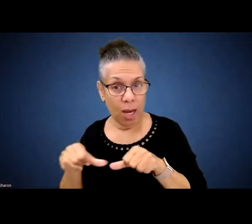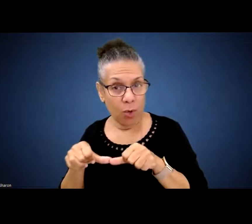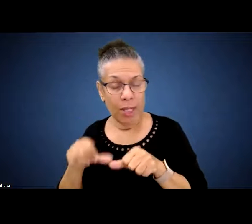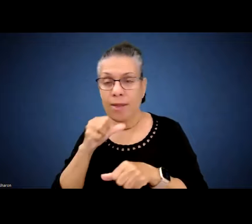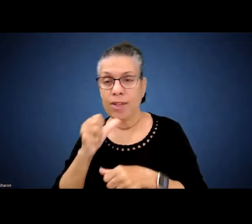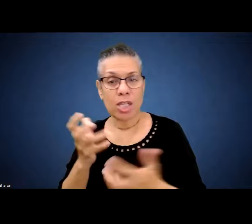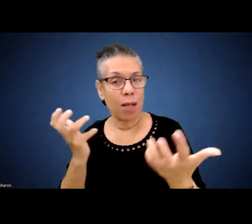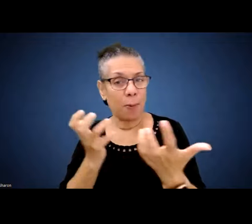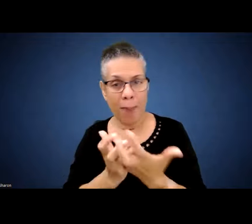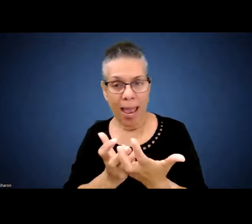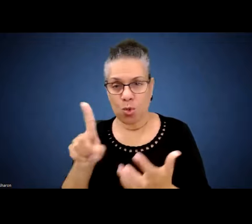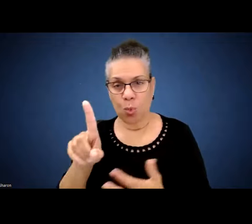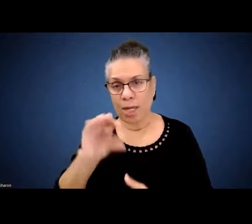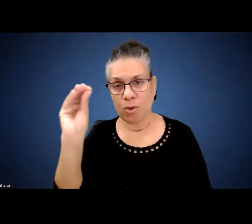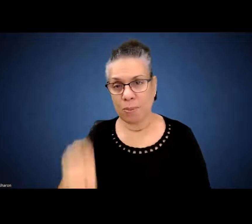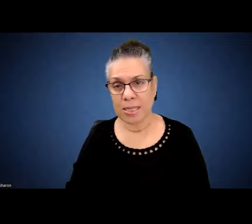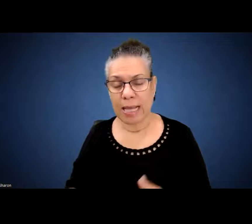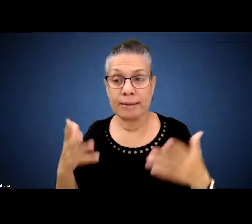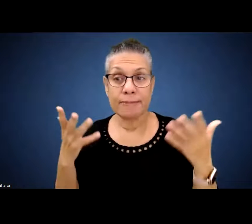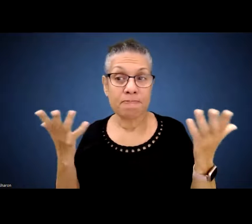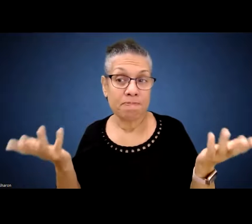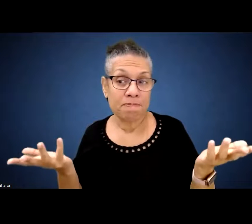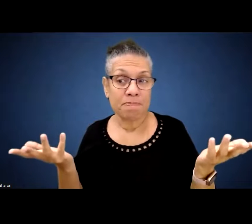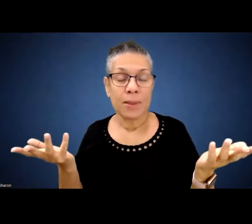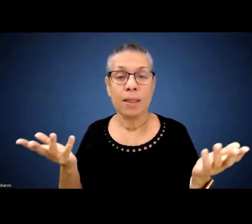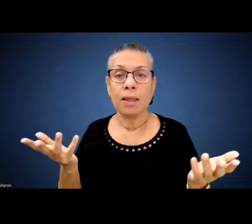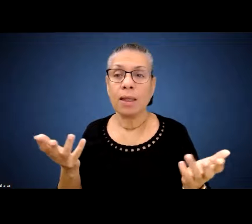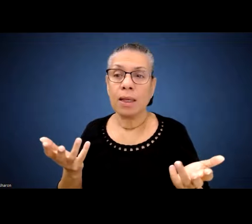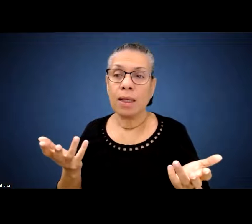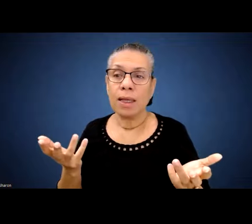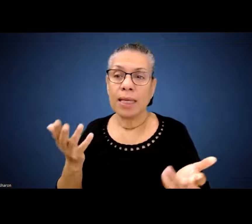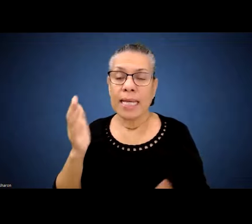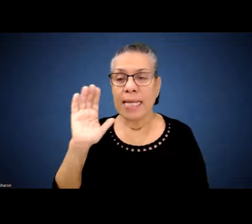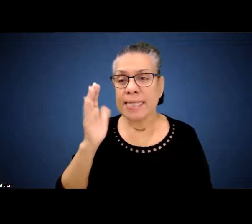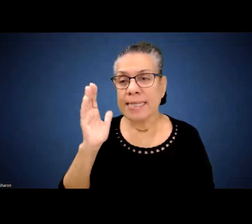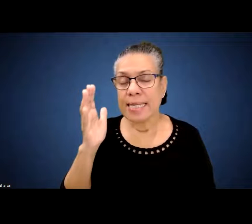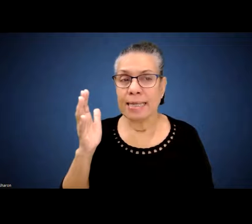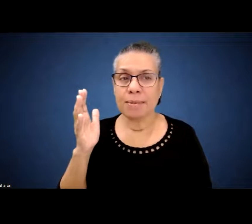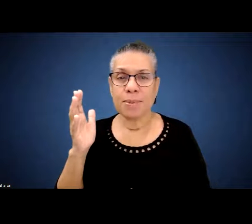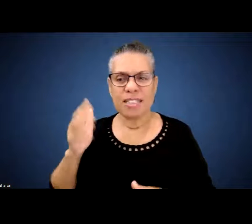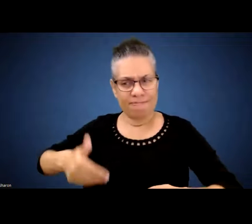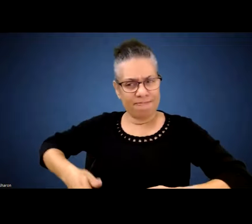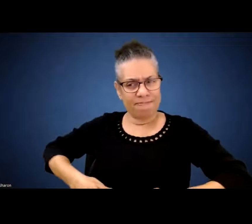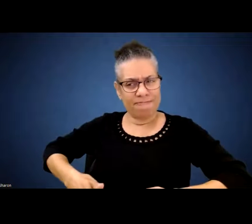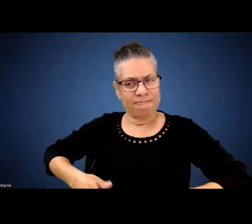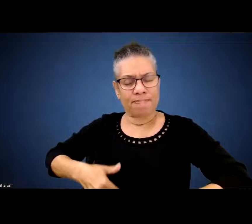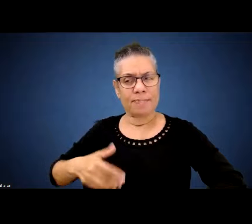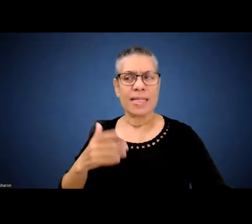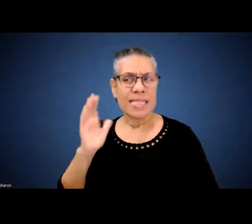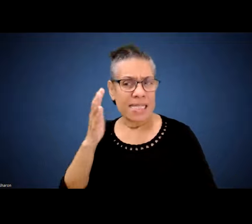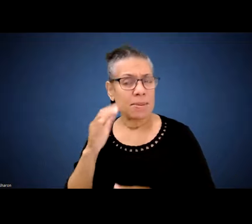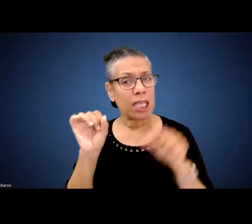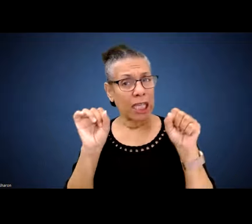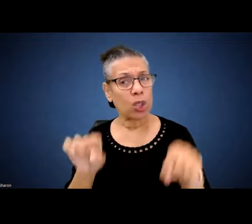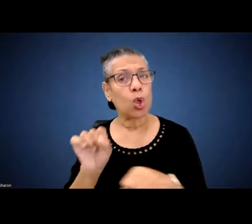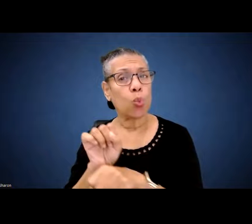up exactly. But it just seems intuitively, it seems like it would work, but I